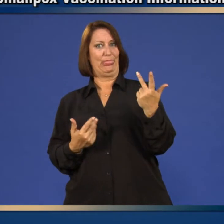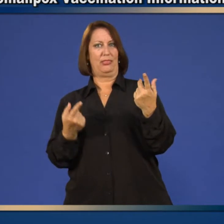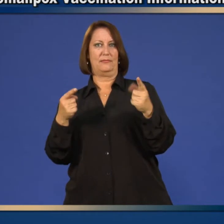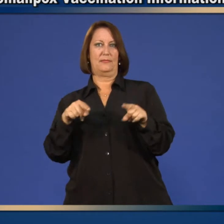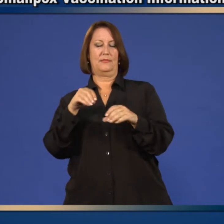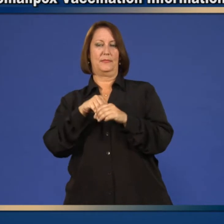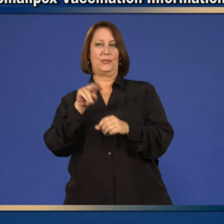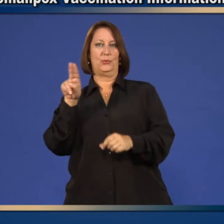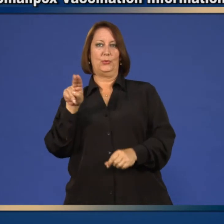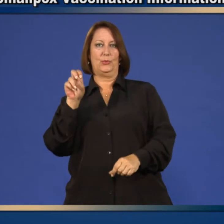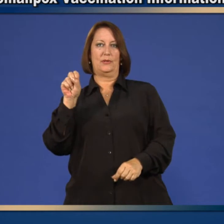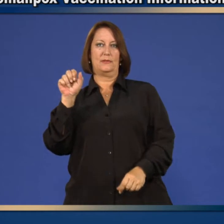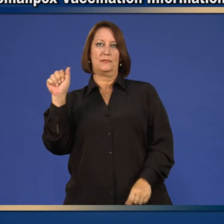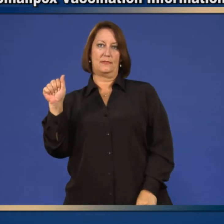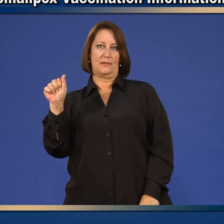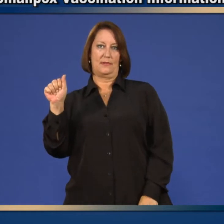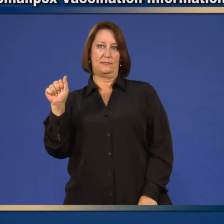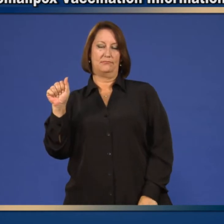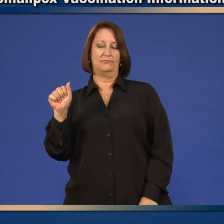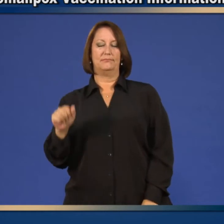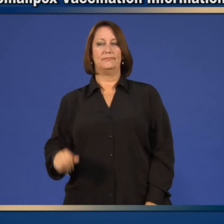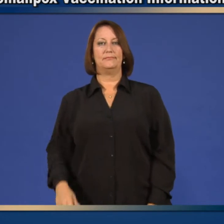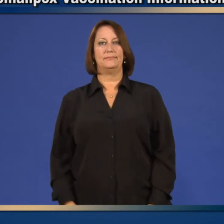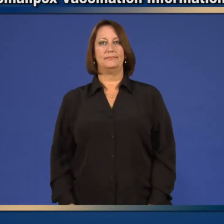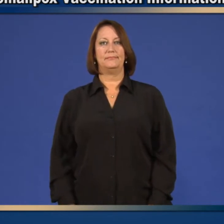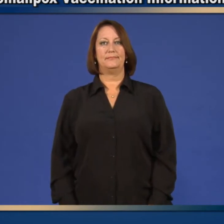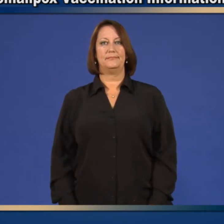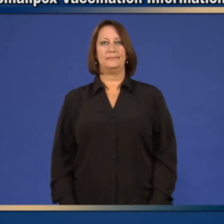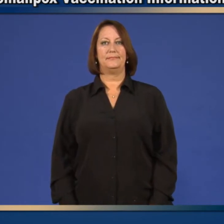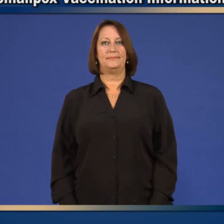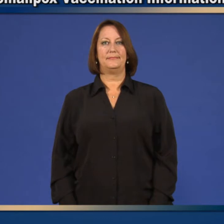these cases were reported in the United States.